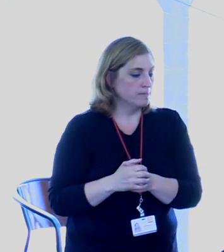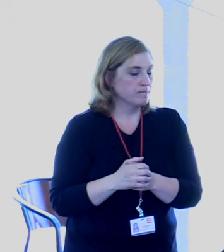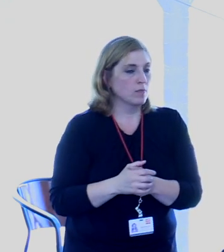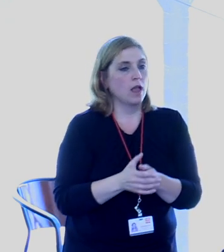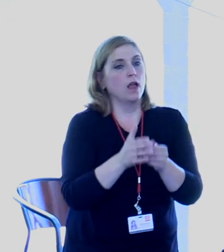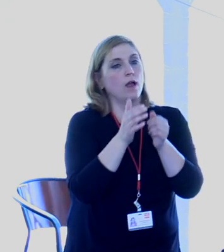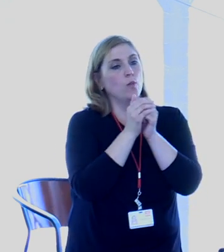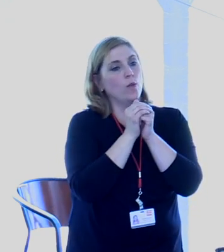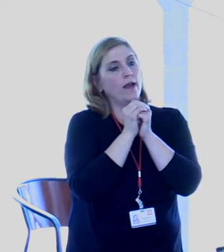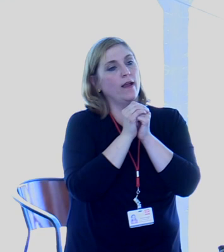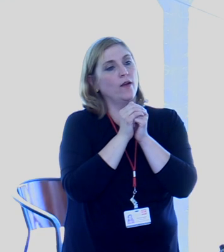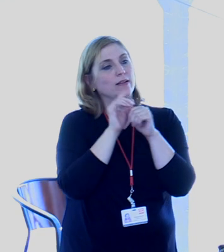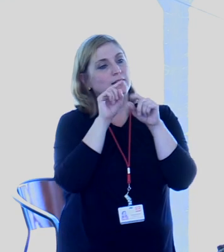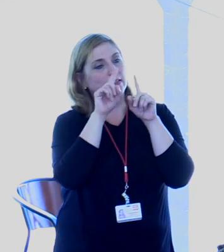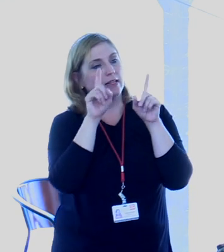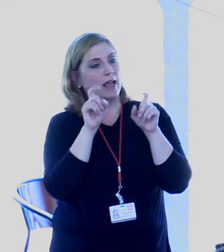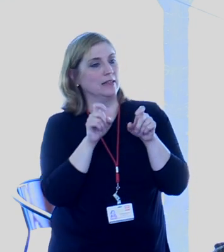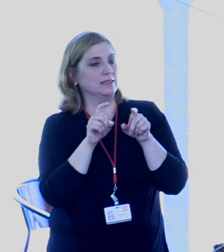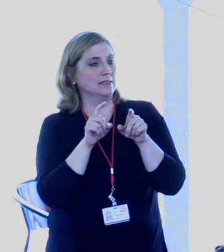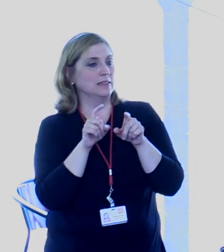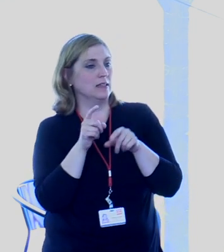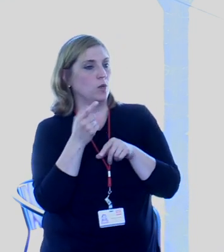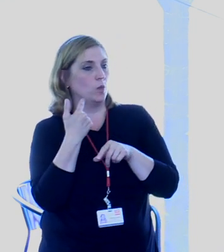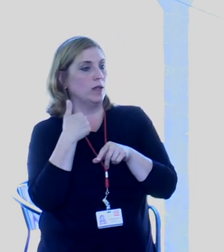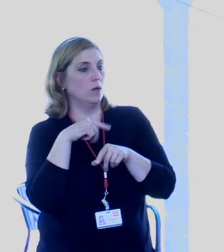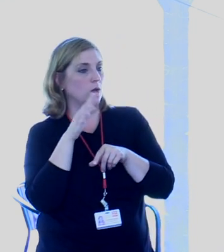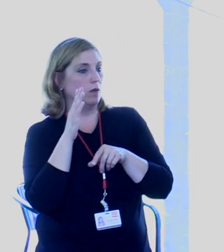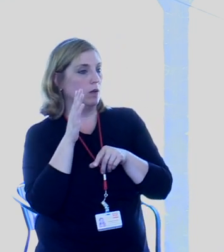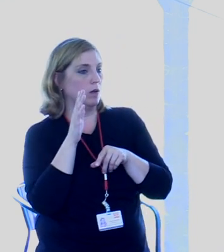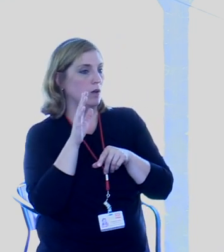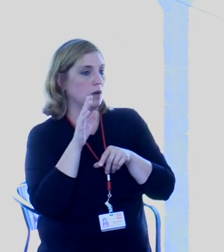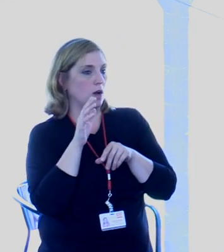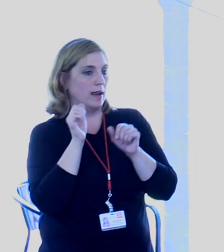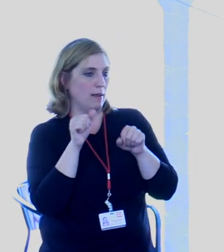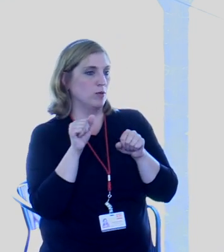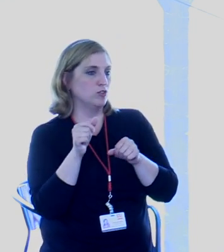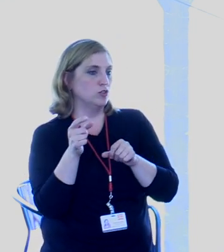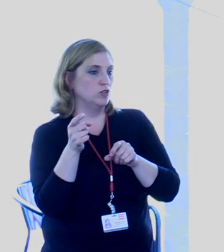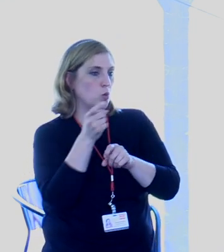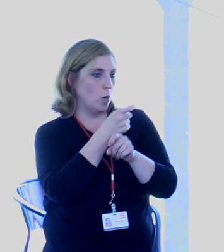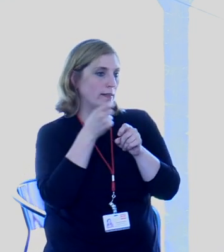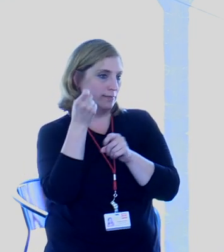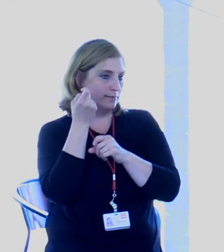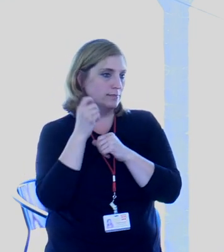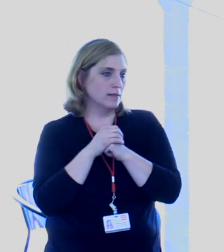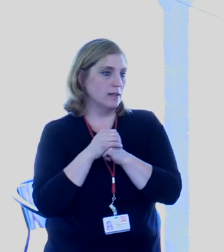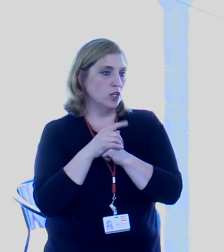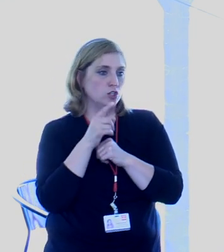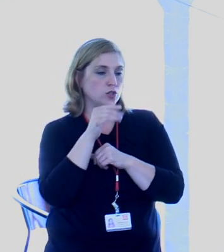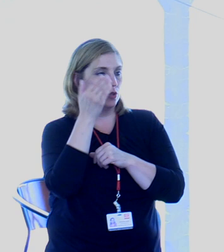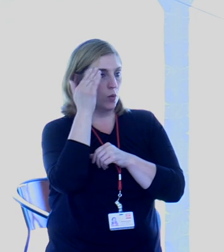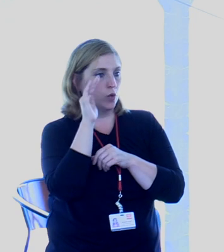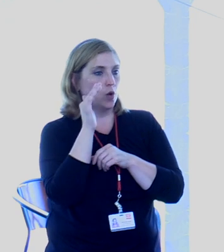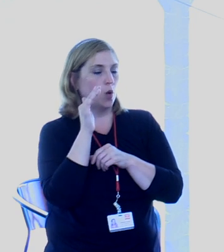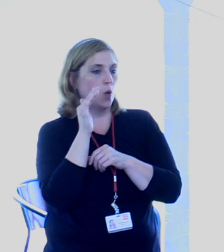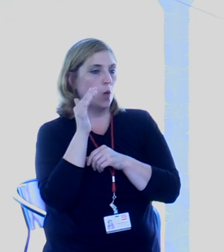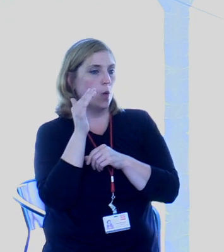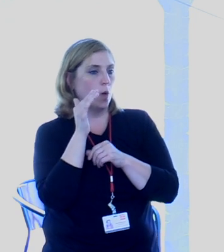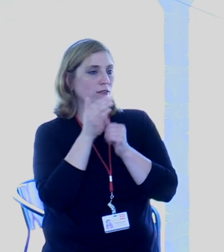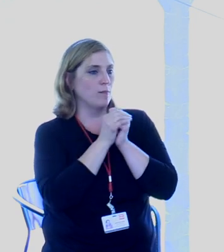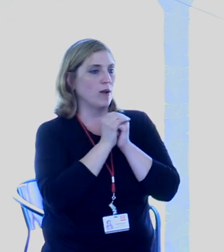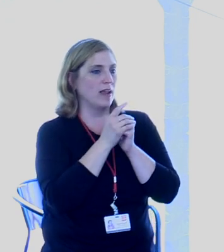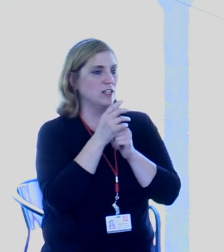Prayer is a test that we are equipped to win, just as Solomon was equipped to win. You do not know how to pray as you